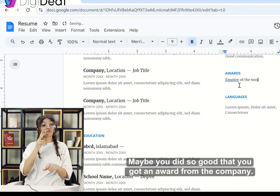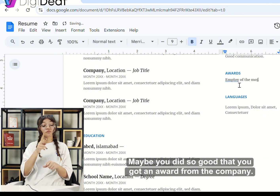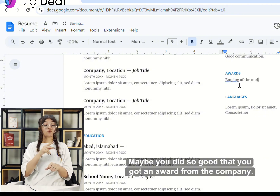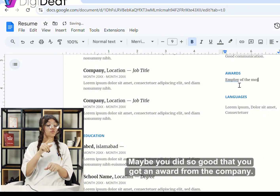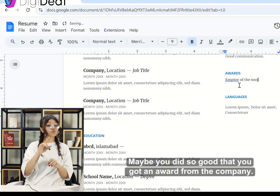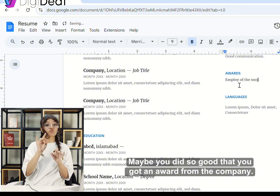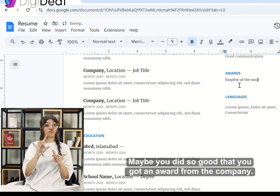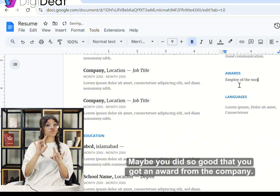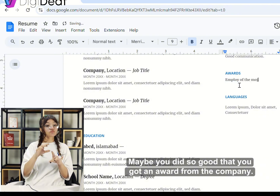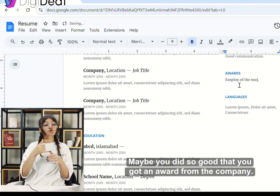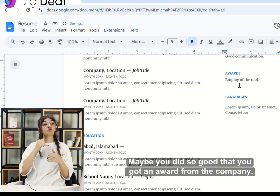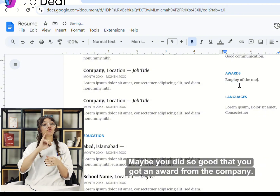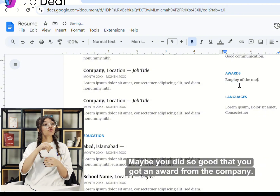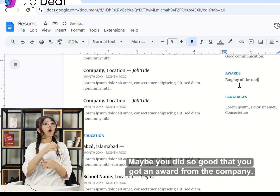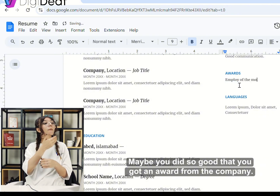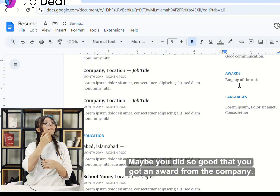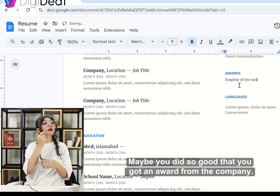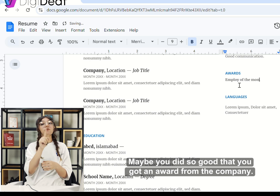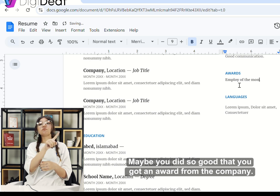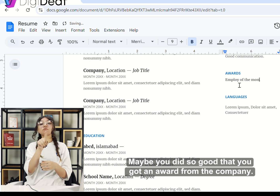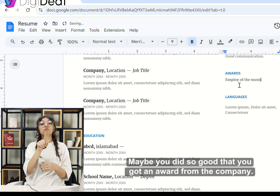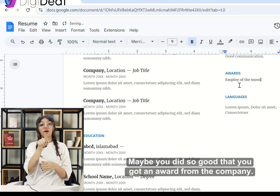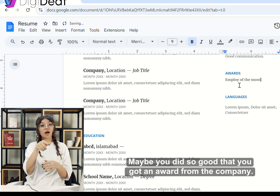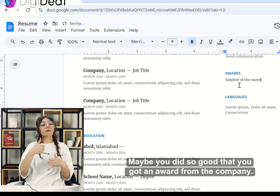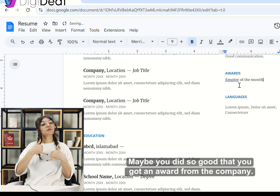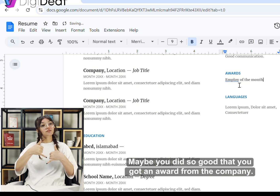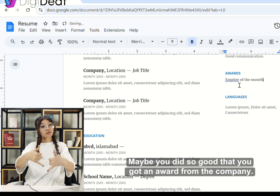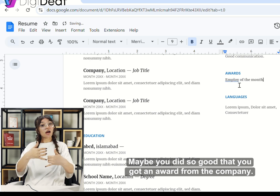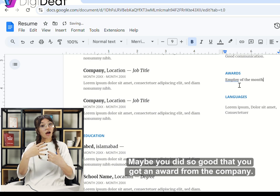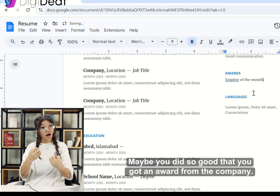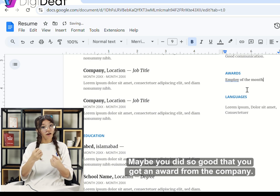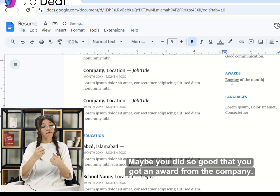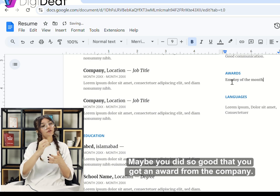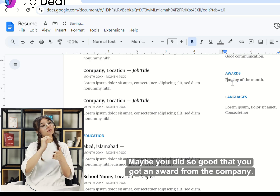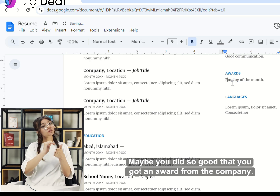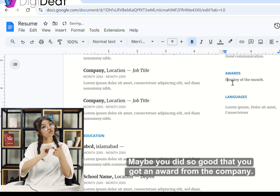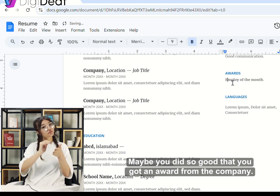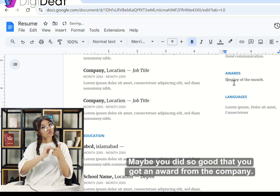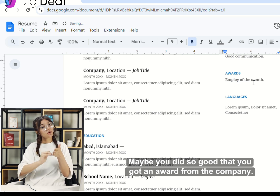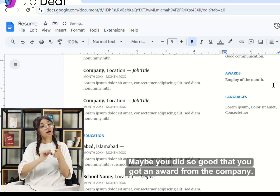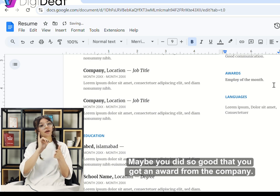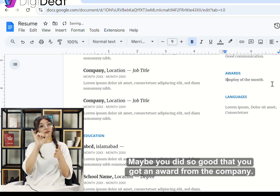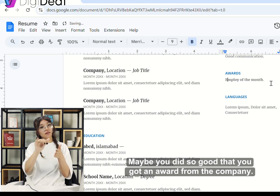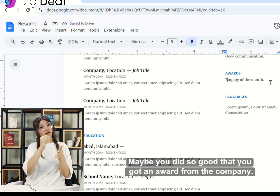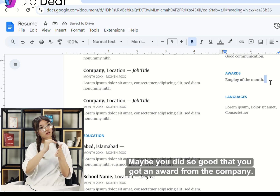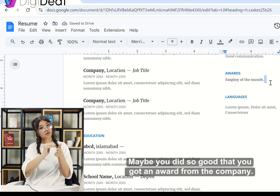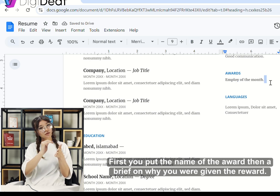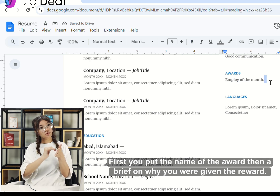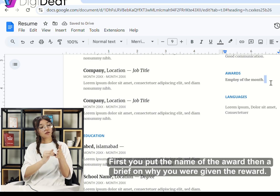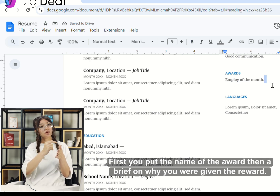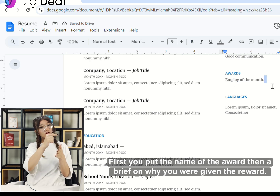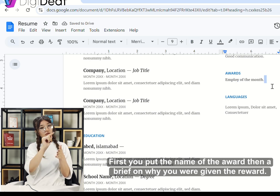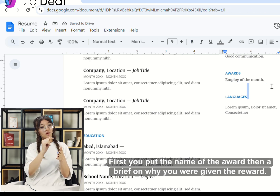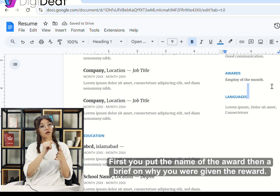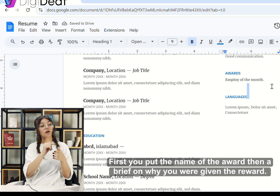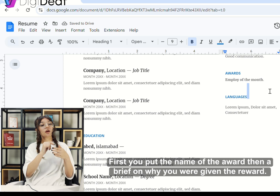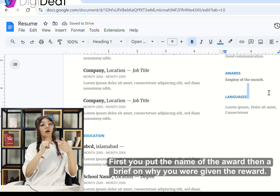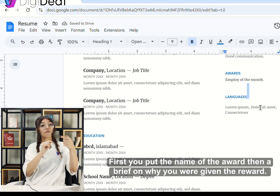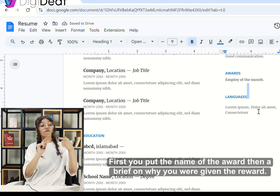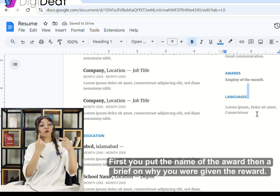Maybe you did so good that you got an award from the company. First, you put the name of the